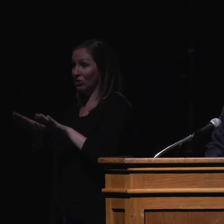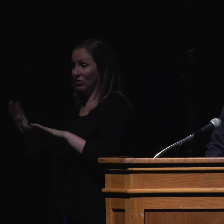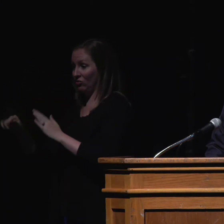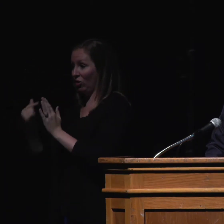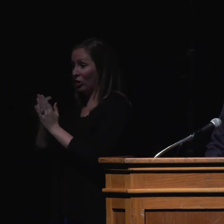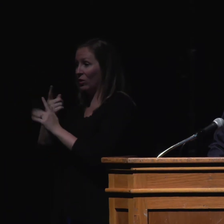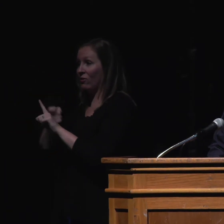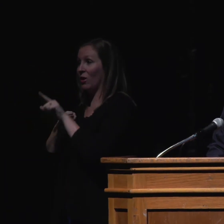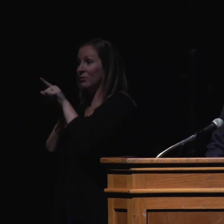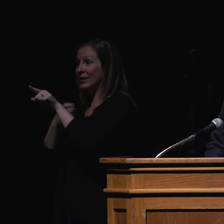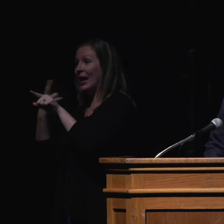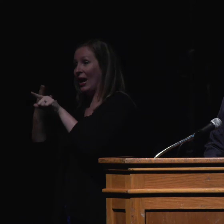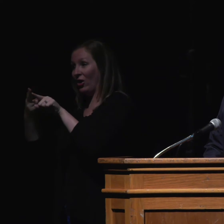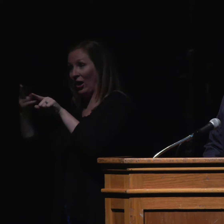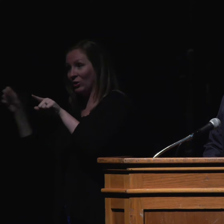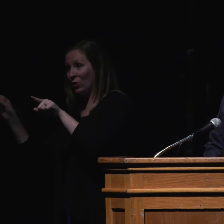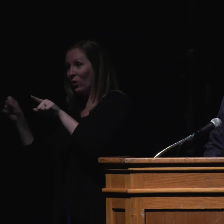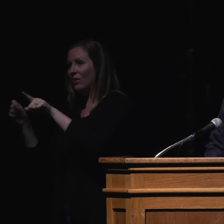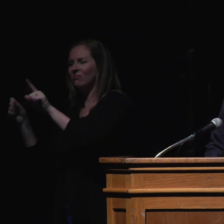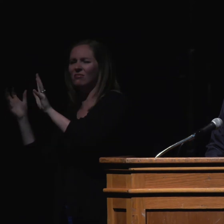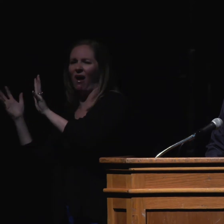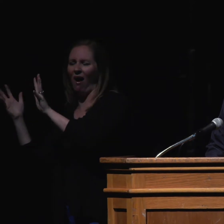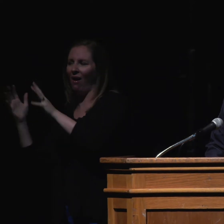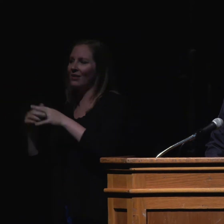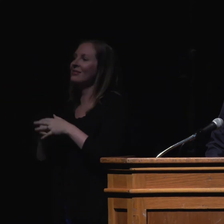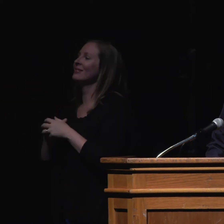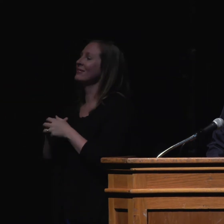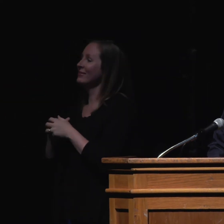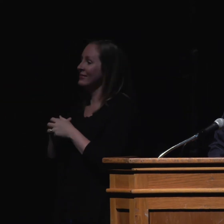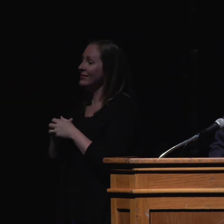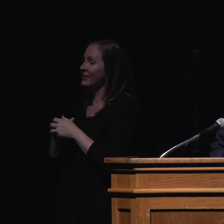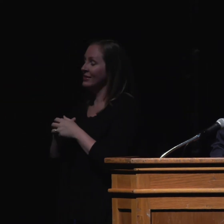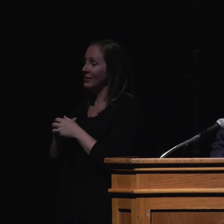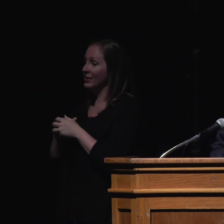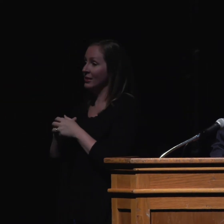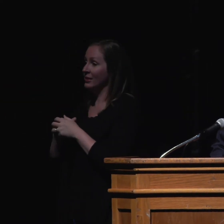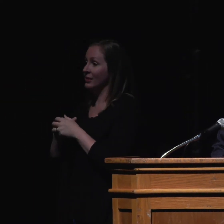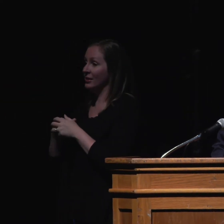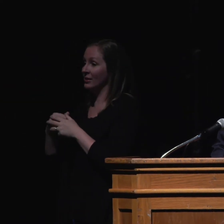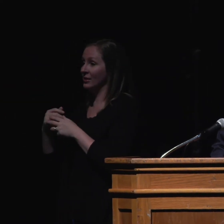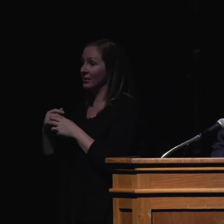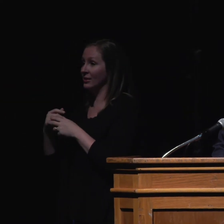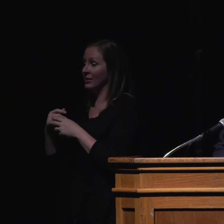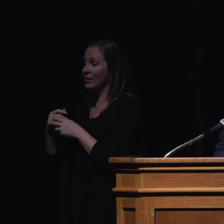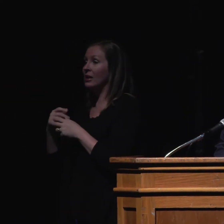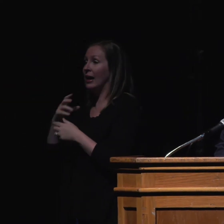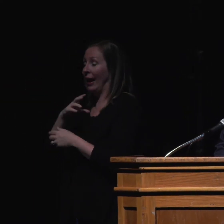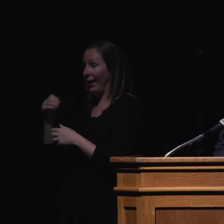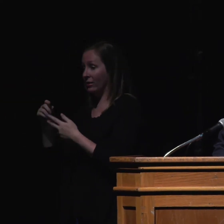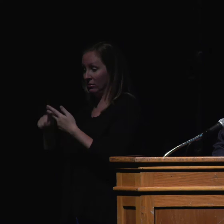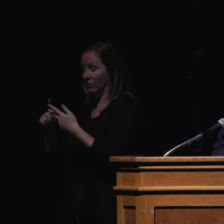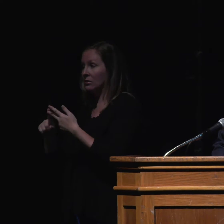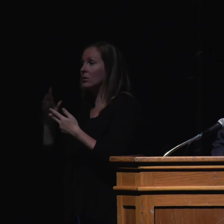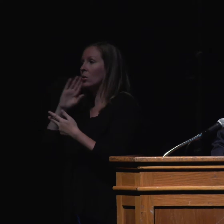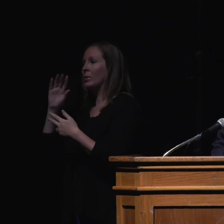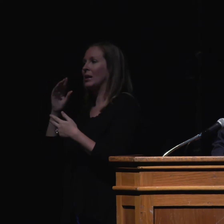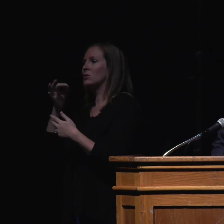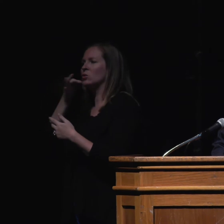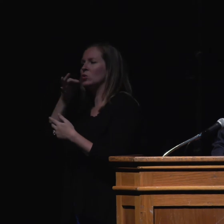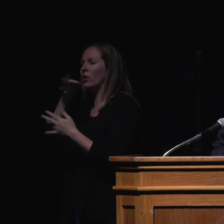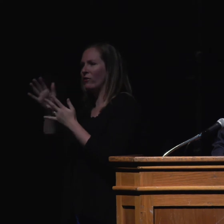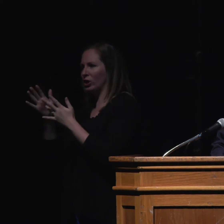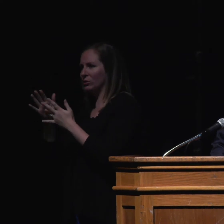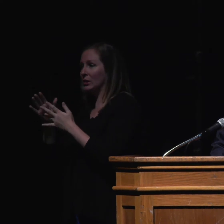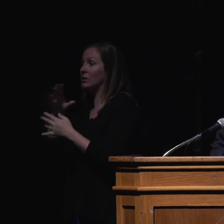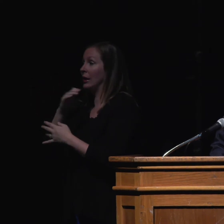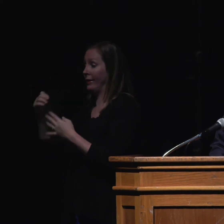of Heritage High School. My daughter is now going to be a rising freshman at Heritage, and my other